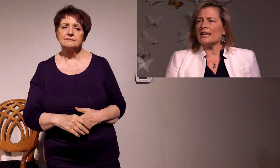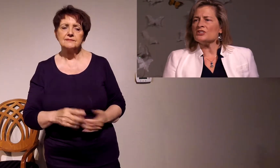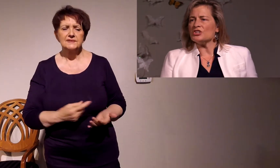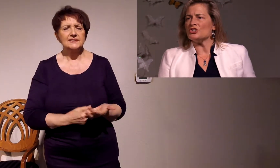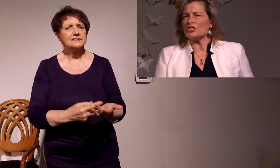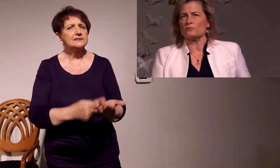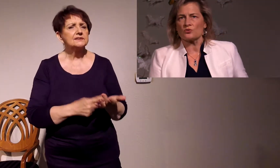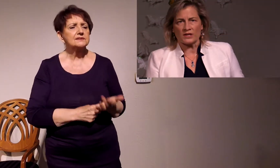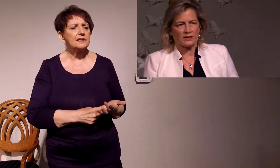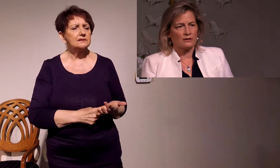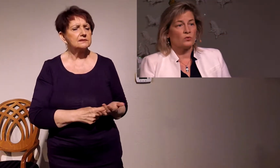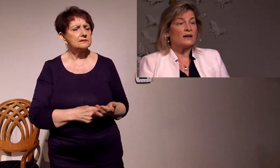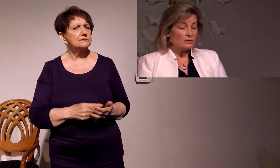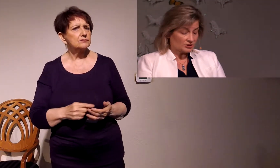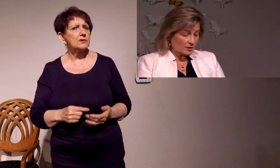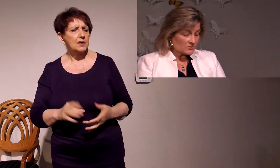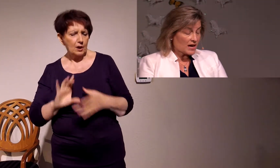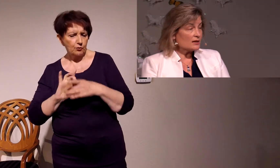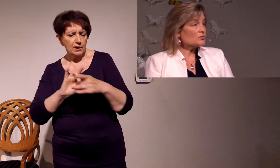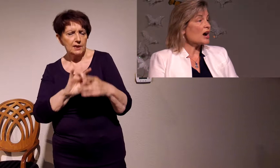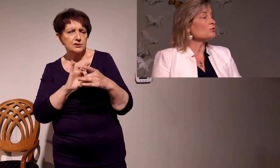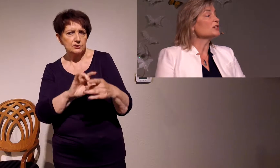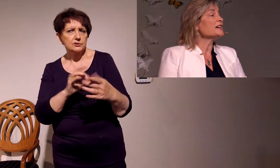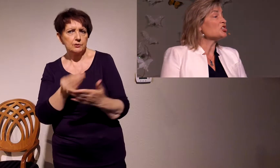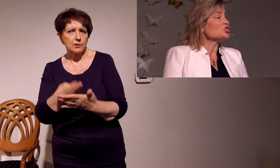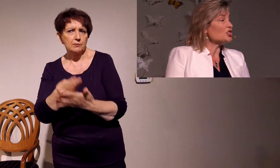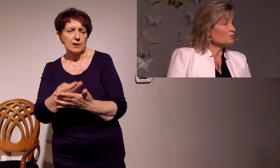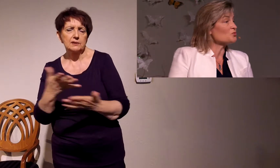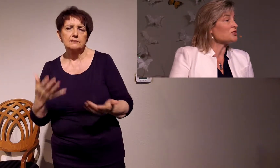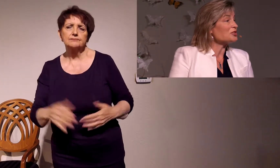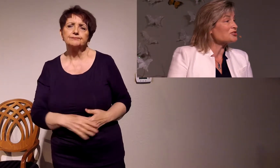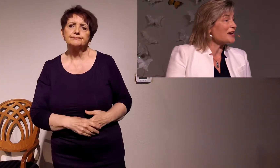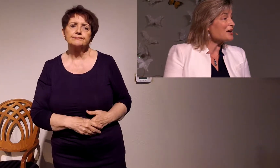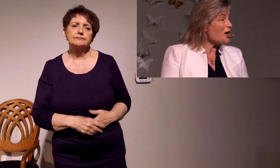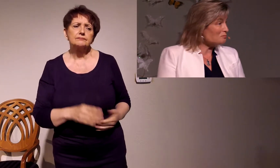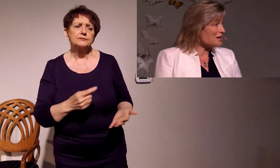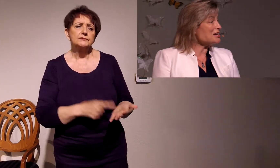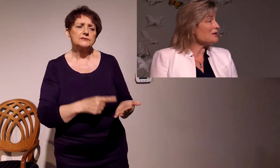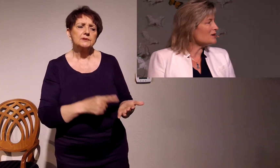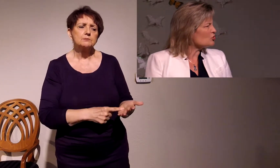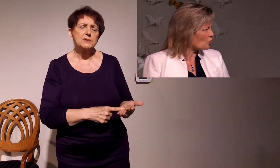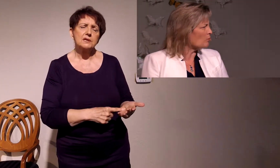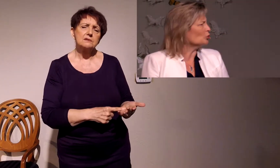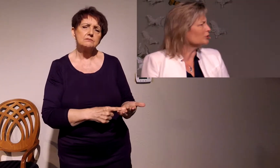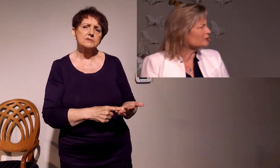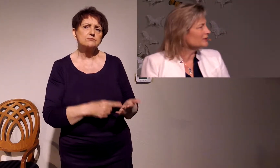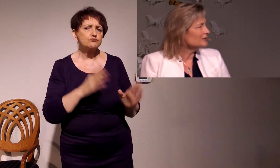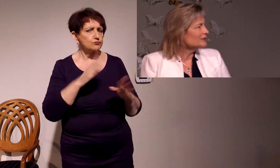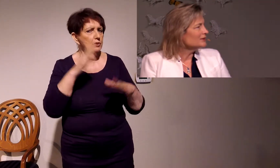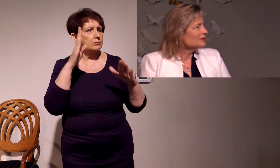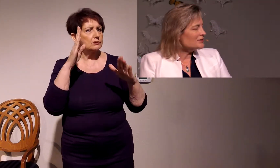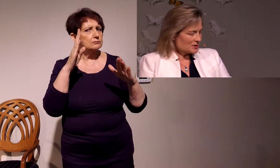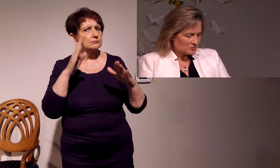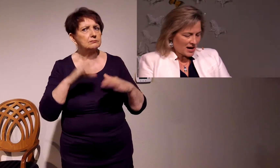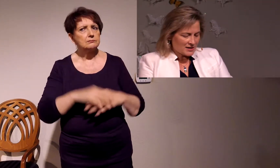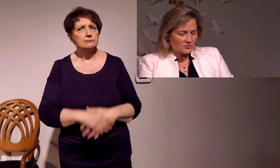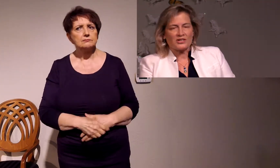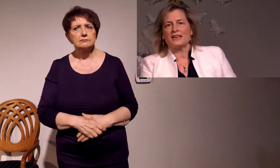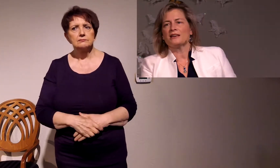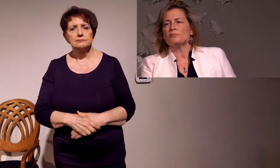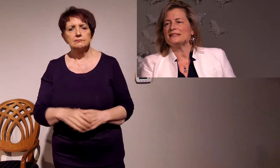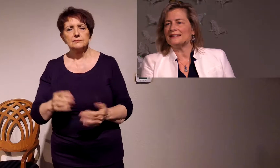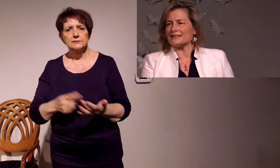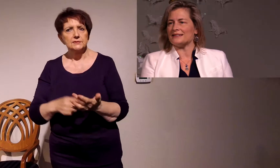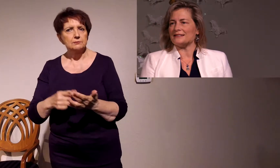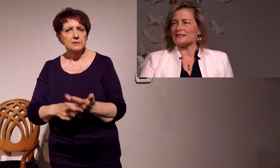our relationships with it. Well, sometimes our relationships with this thing called money can be troubled. Sometimes